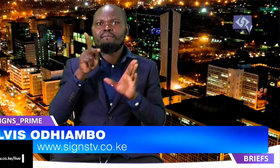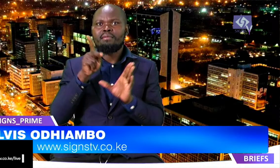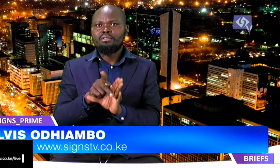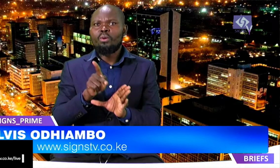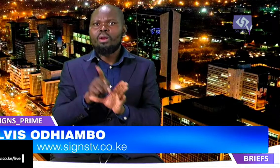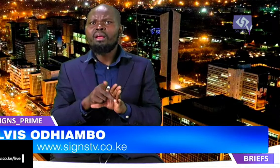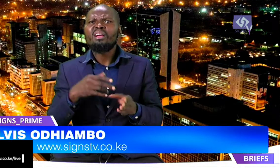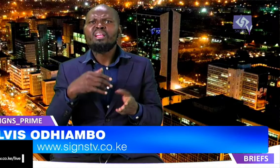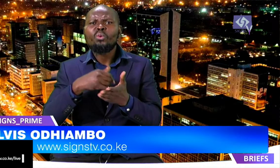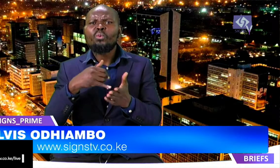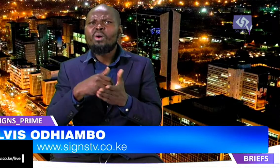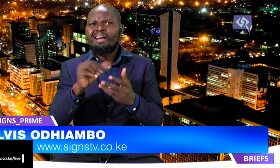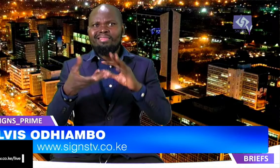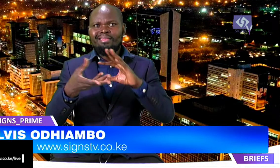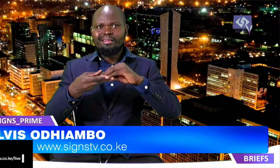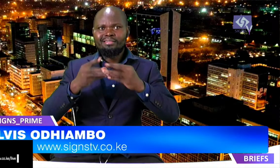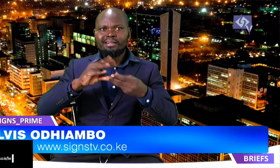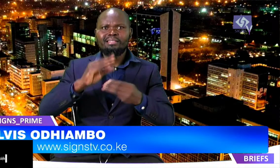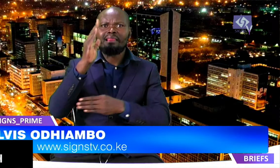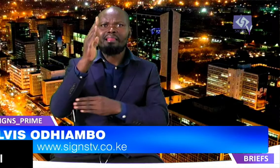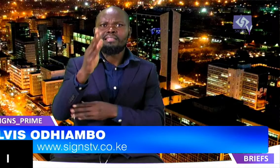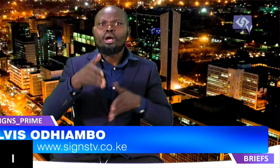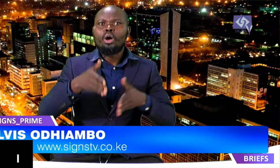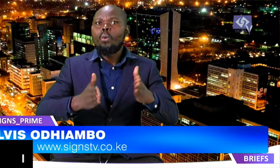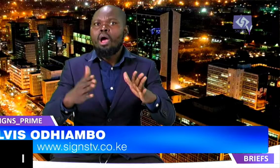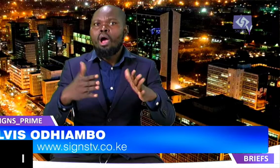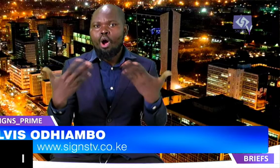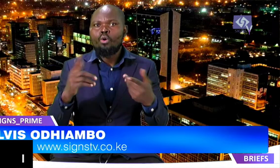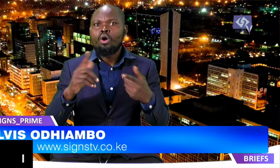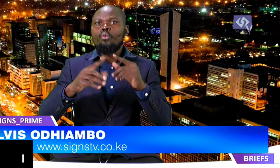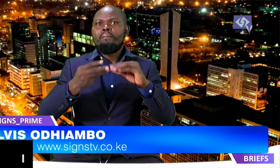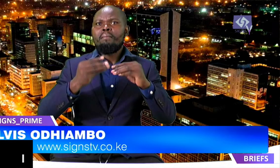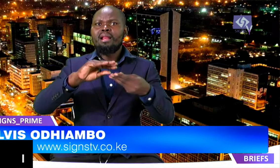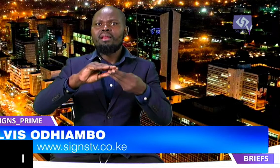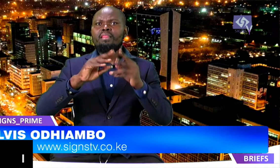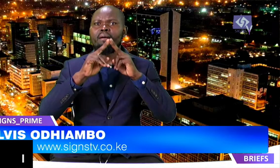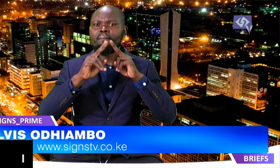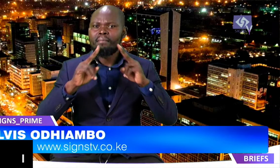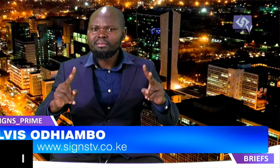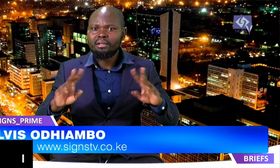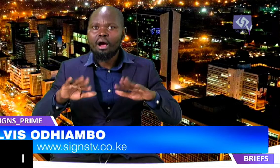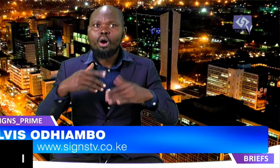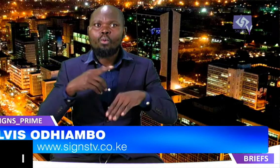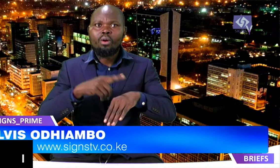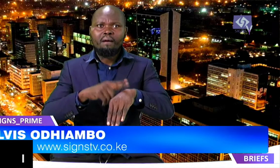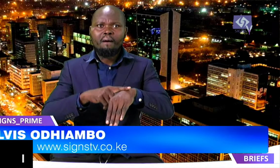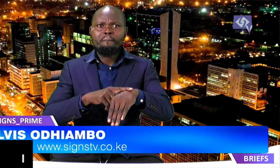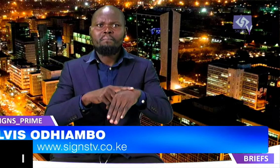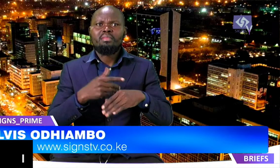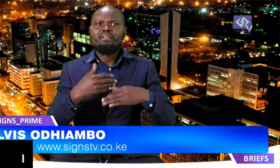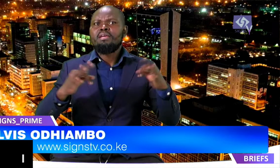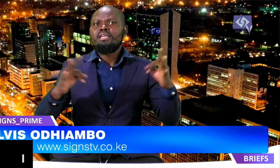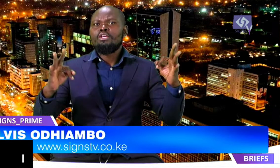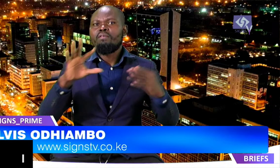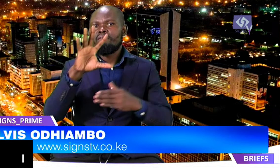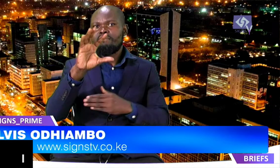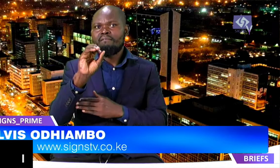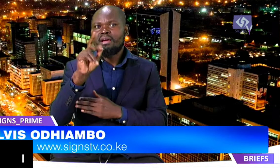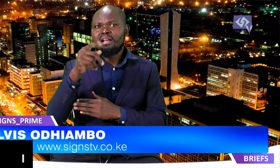creating disturbance in a way that could lead to breach of peace, was however freed on a bail of 50,000 Kenyan